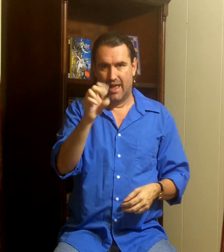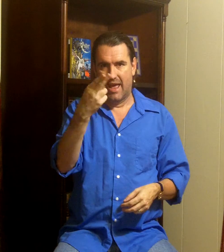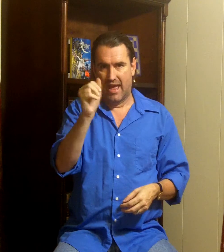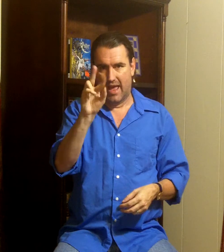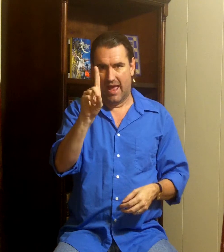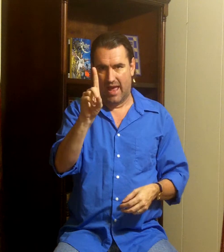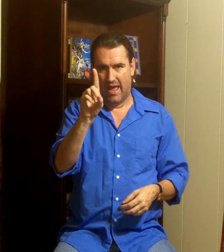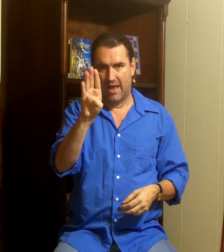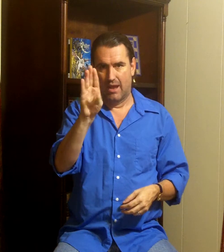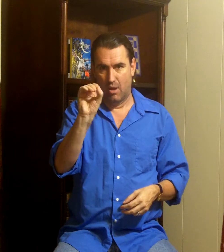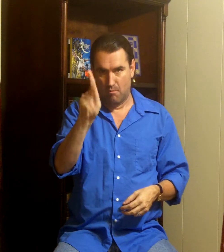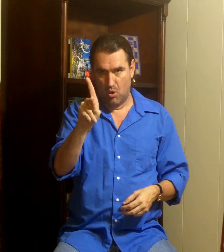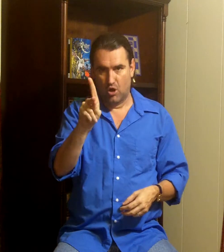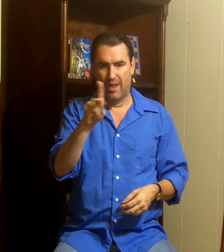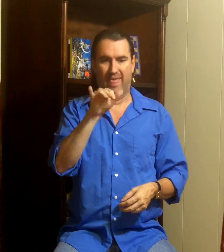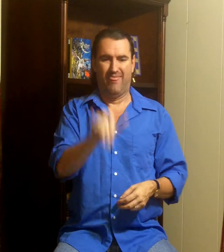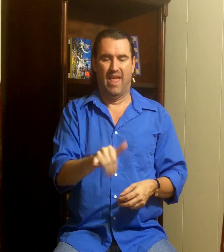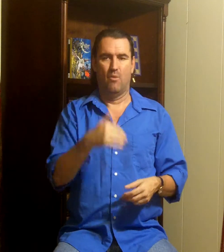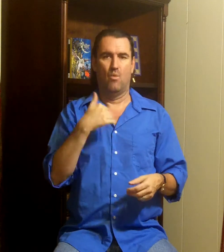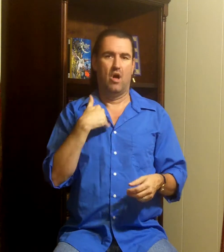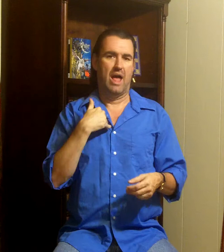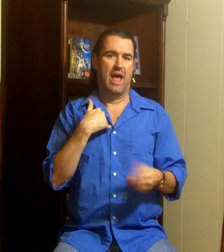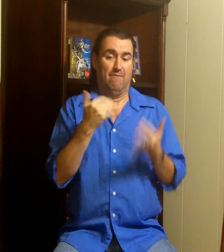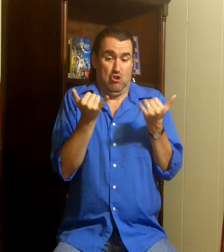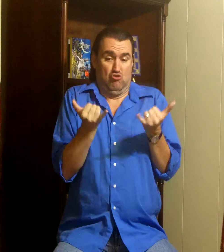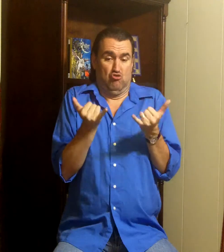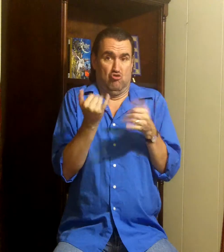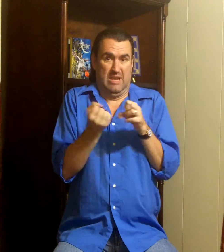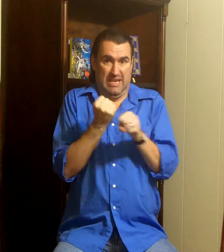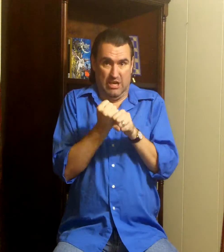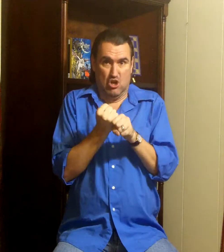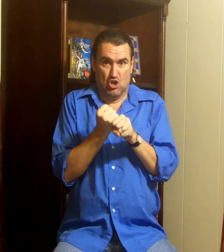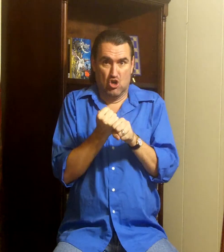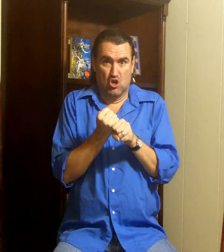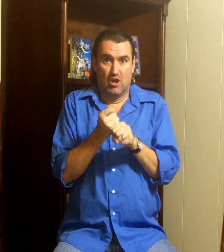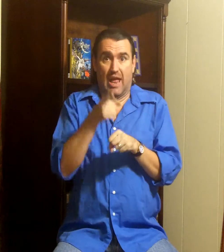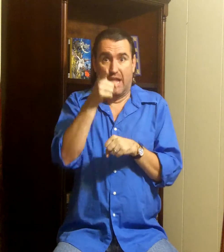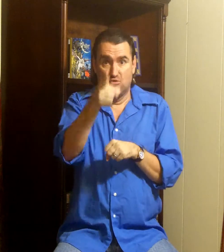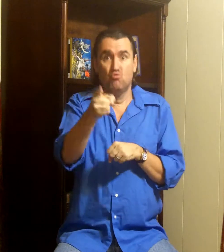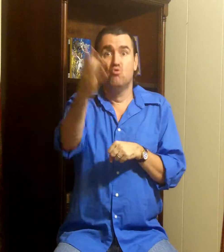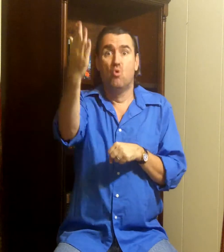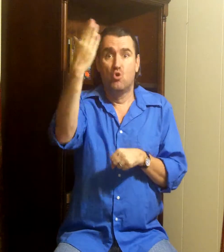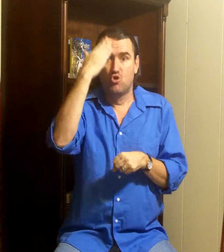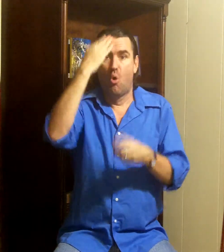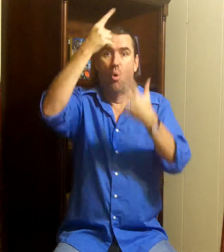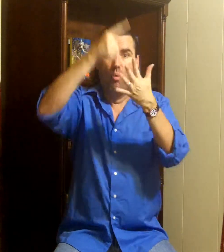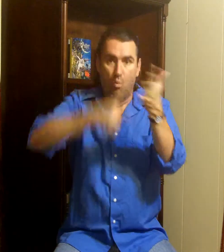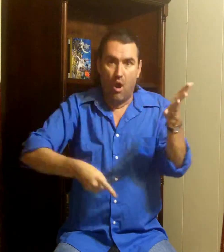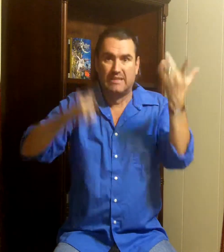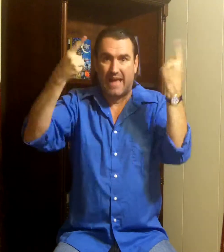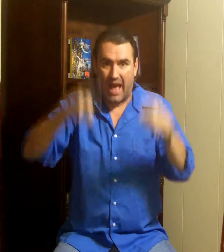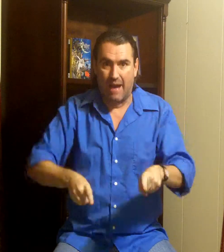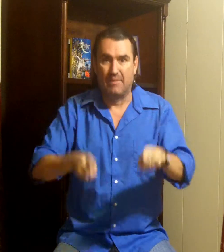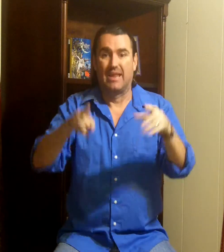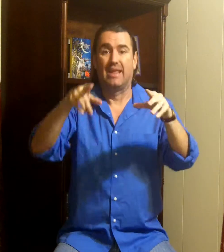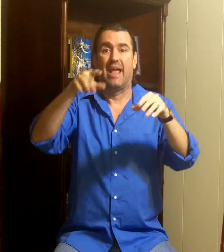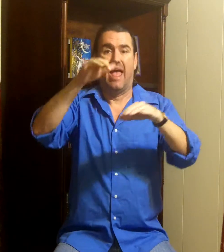current year available to you so that you know what's going on at the time that you're ready to take and pass the